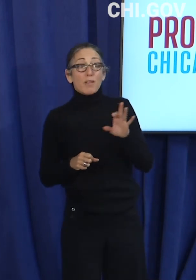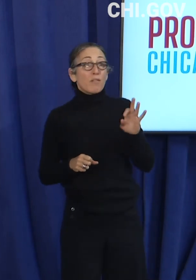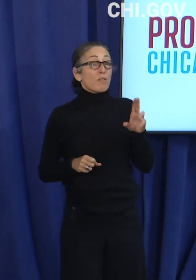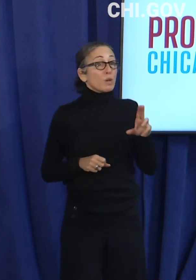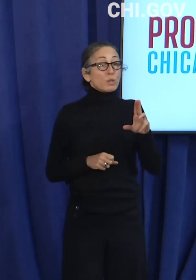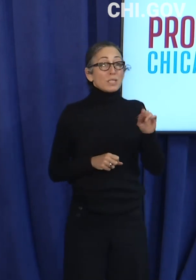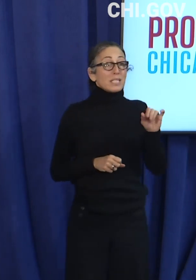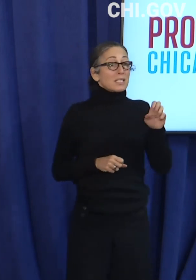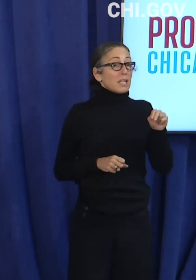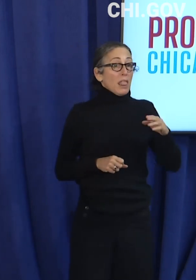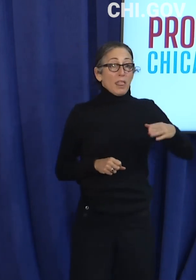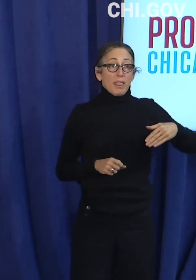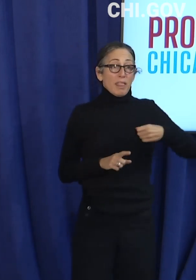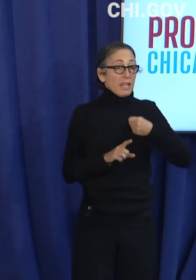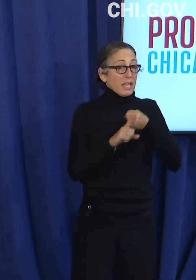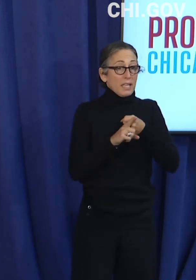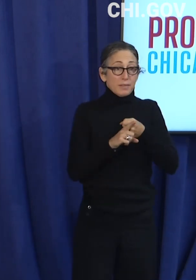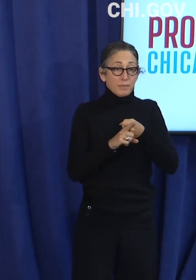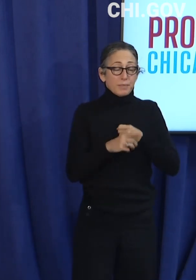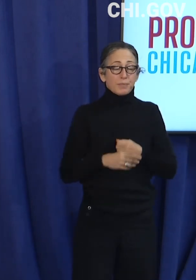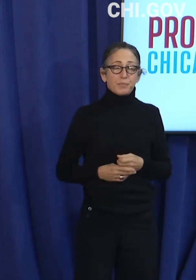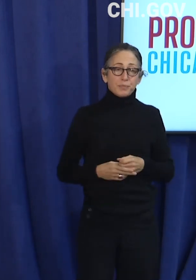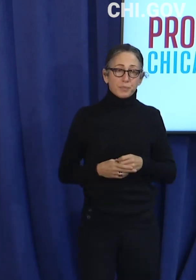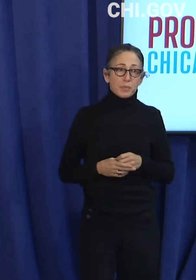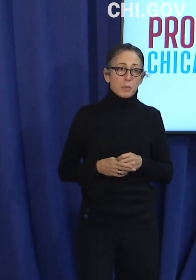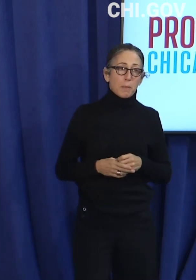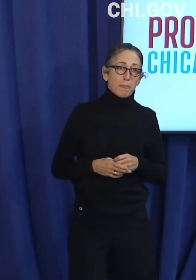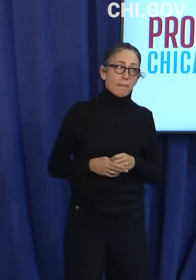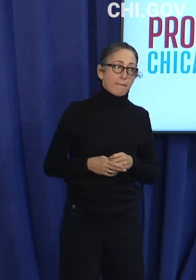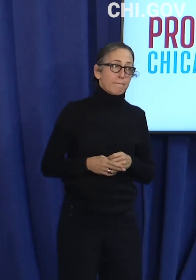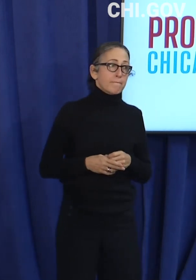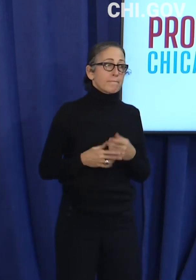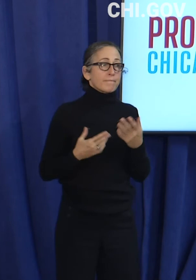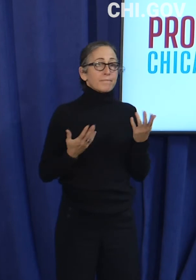And so we are